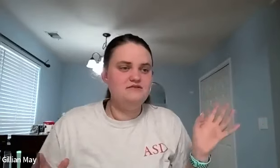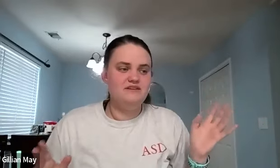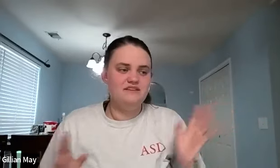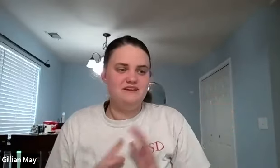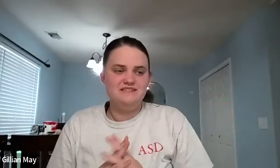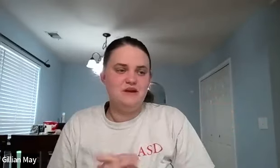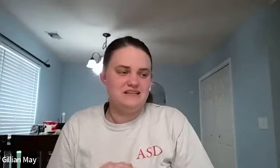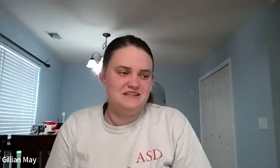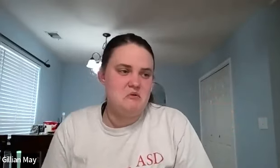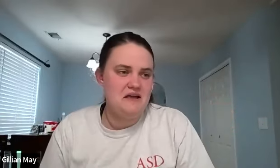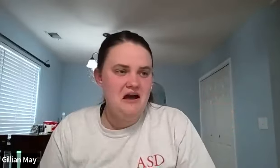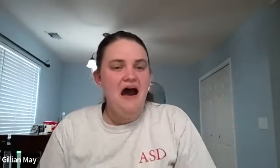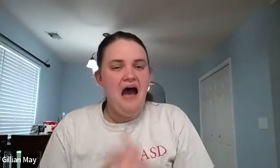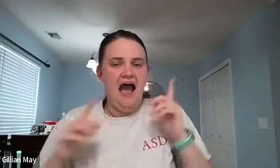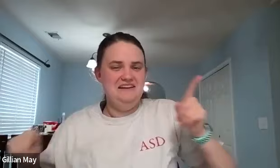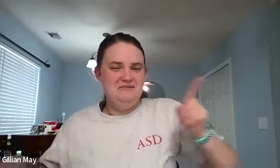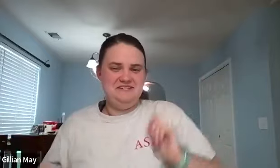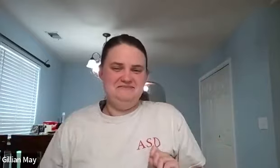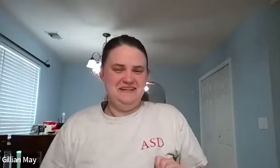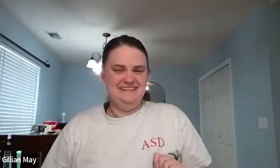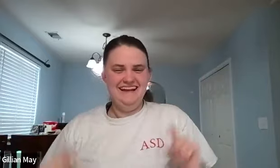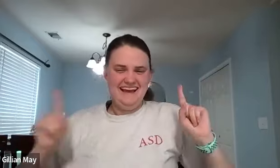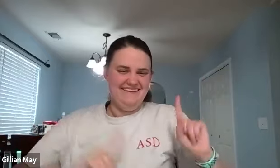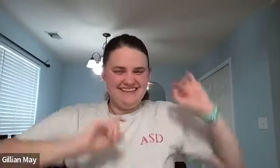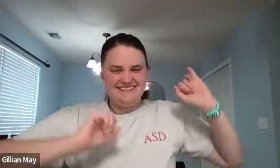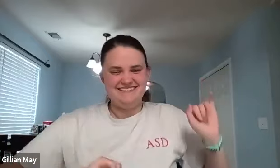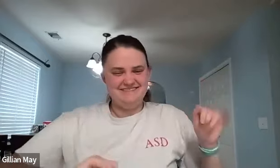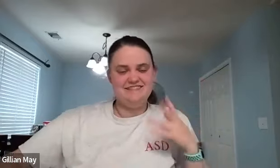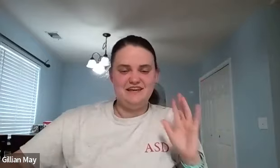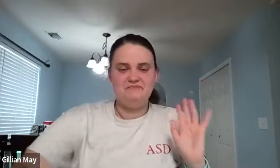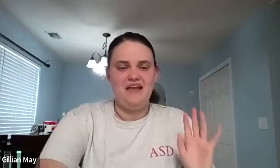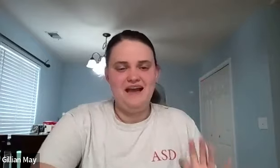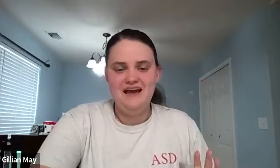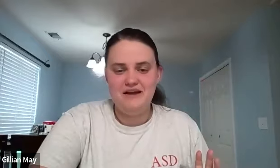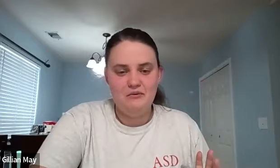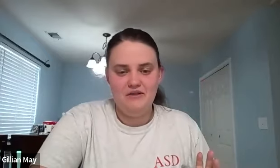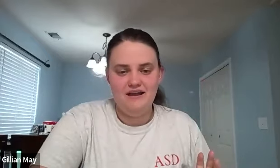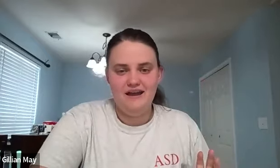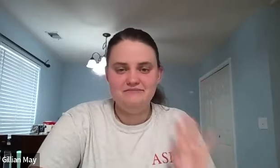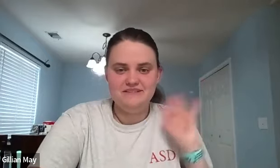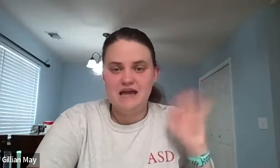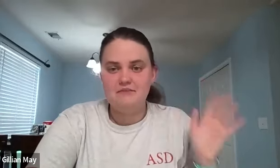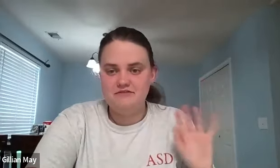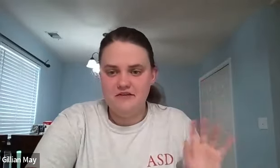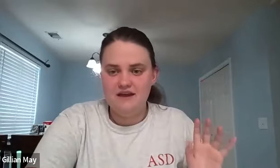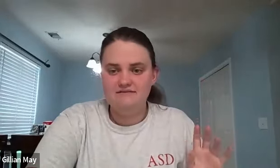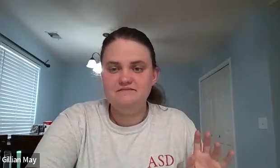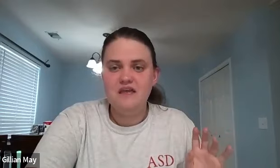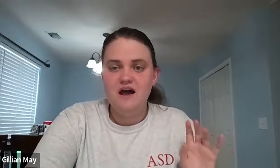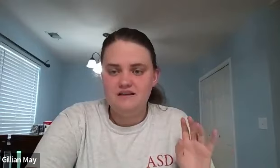very little kids, and when I see them, I'm like, I know what you mean. Oh, that's cute. So I won't lie, I'm a sap for that.